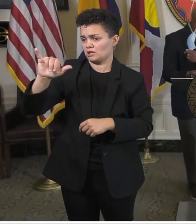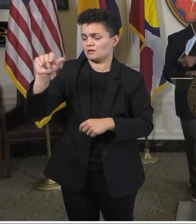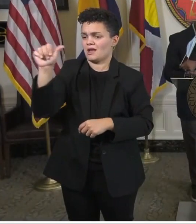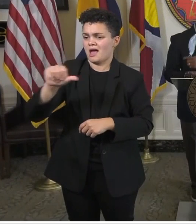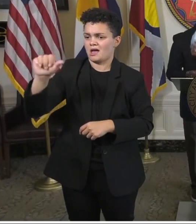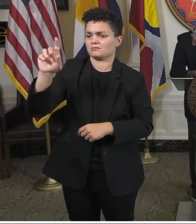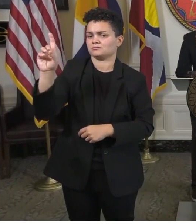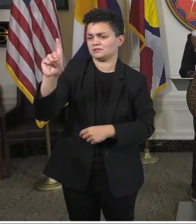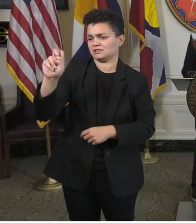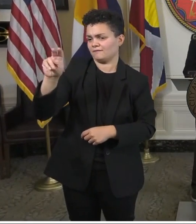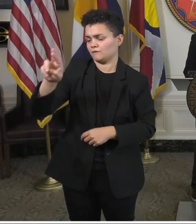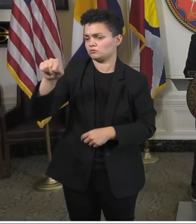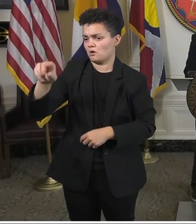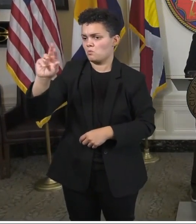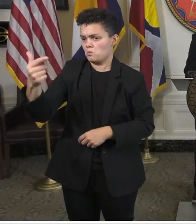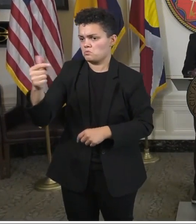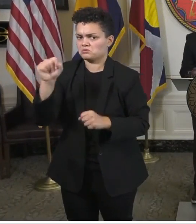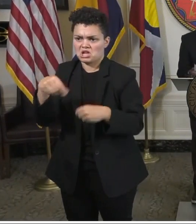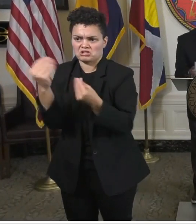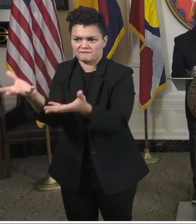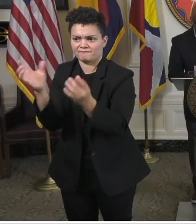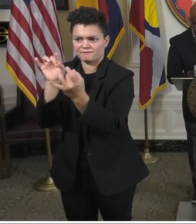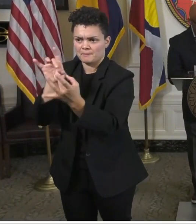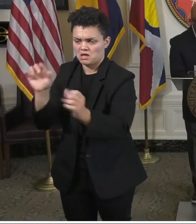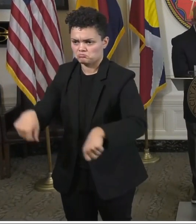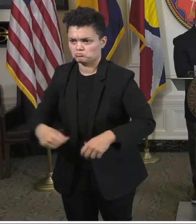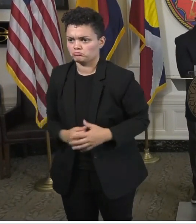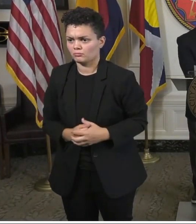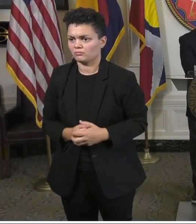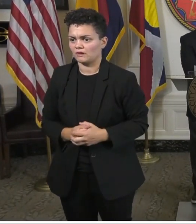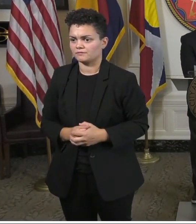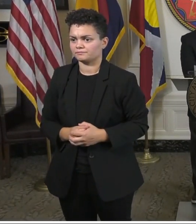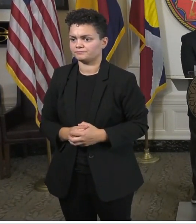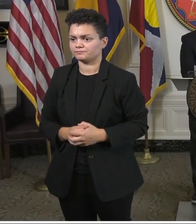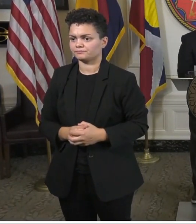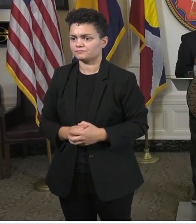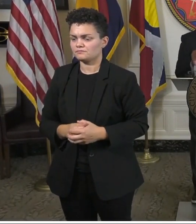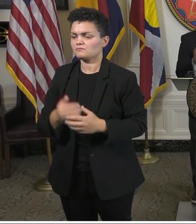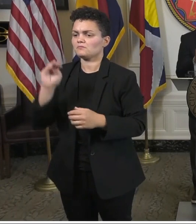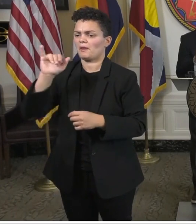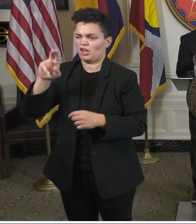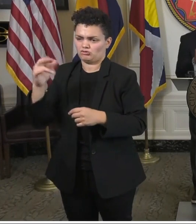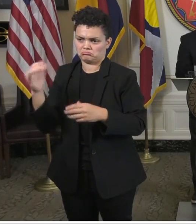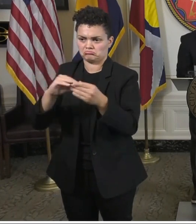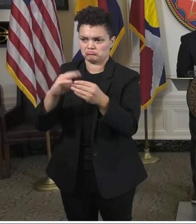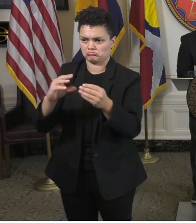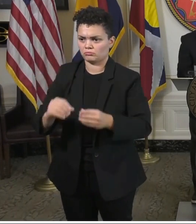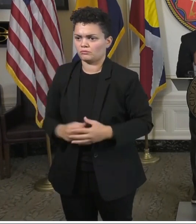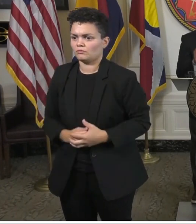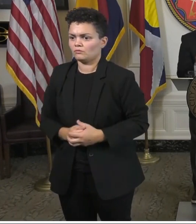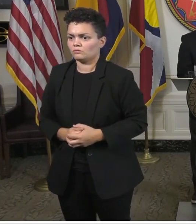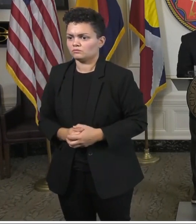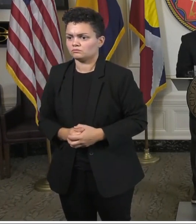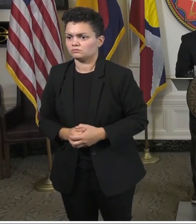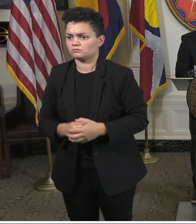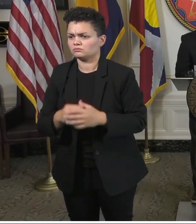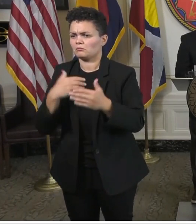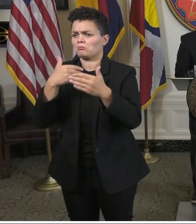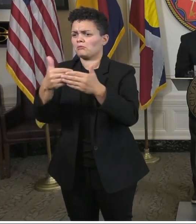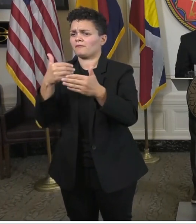Matt. Now, I'm sure before we get to question and answers, because I'm sure that you all have some questions for Bob and